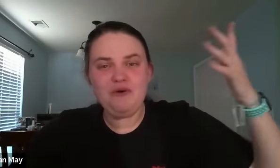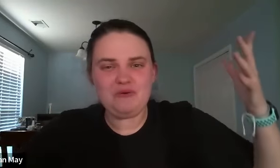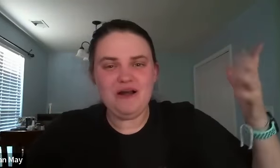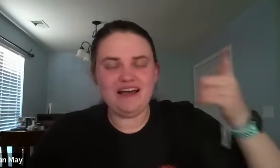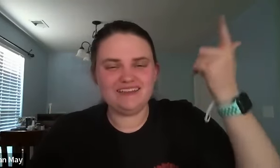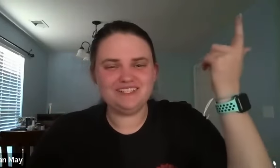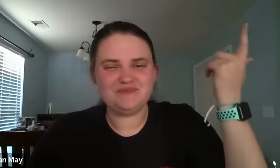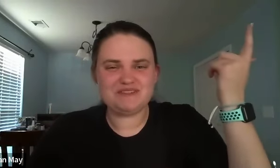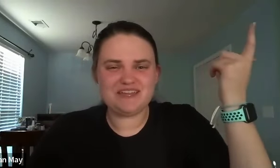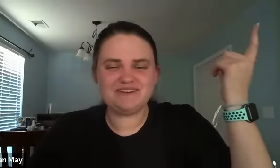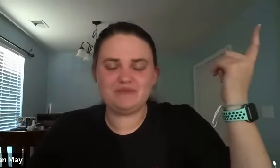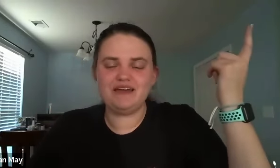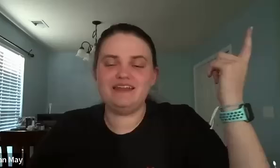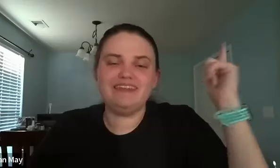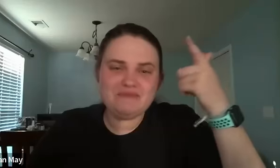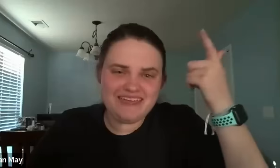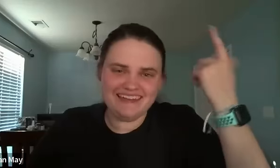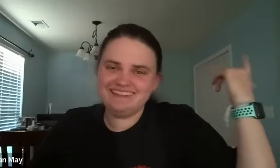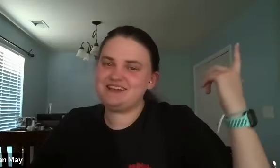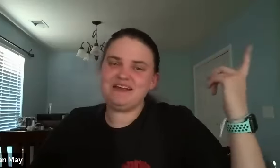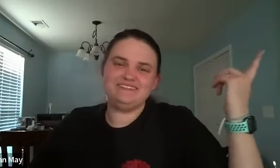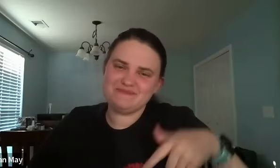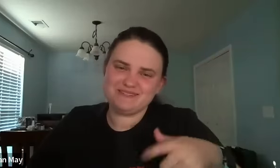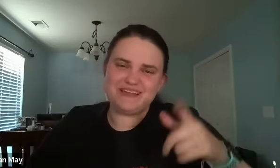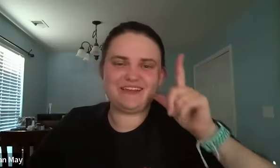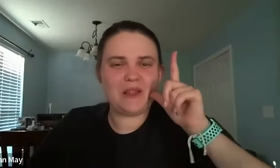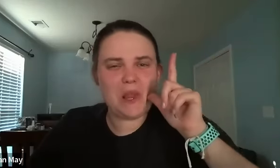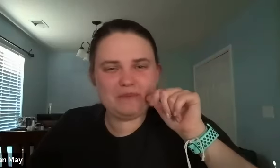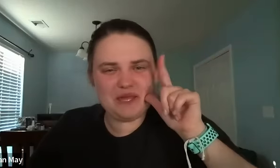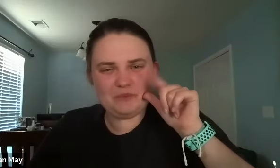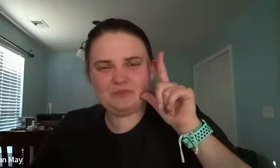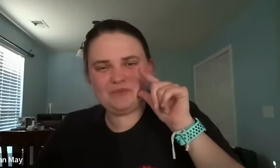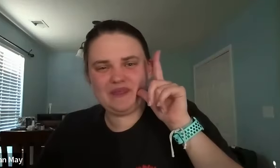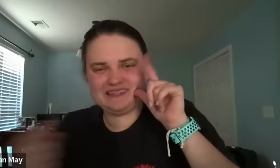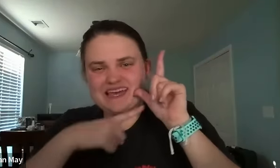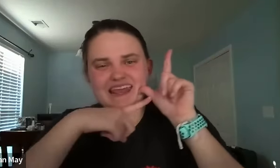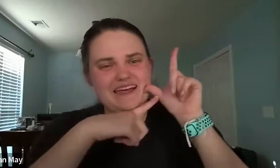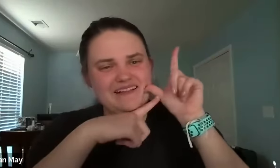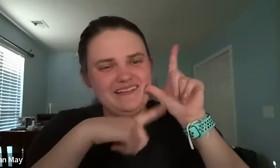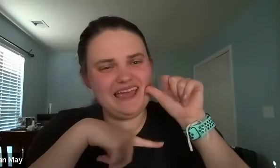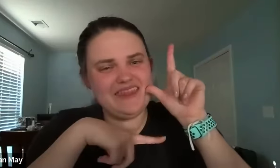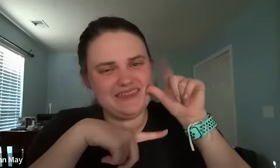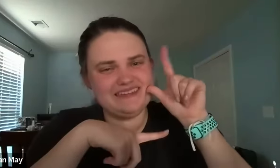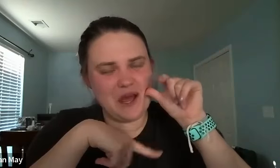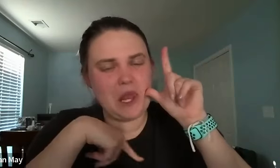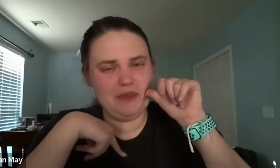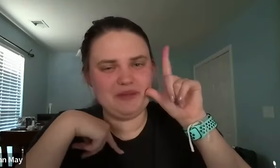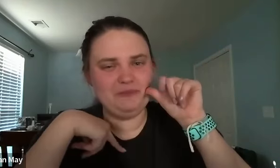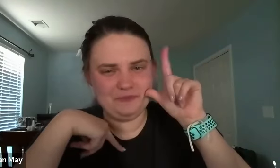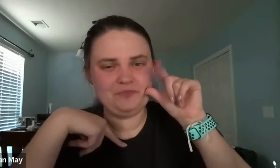Oh, y'all just made me think of one. Lemon. Sorry, lemon's right there. Lemon. It's that L and then the down, lemon.